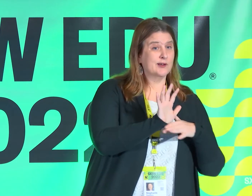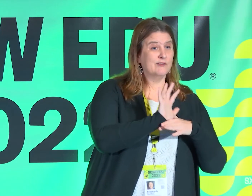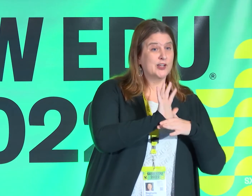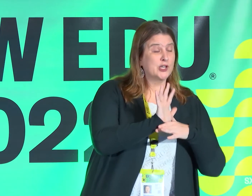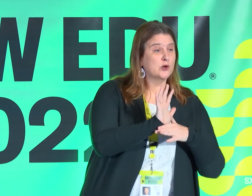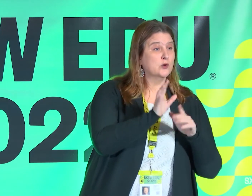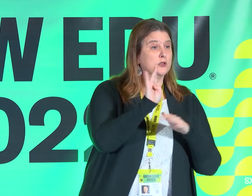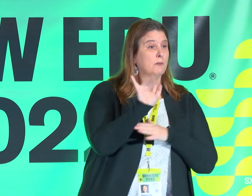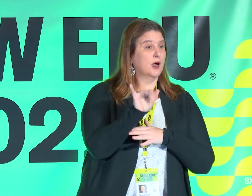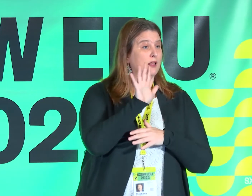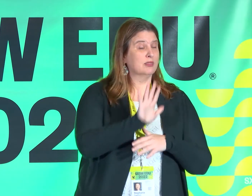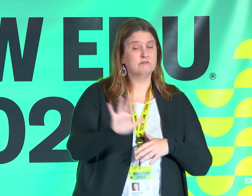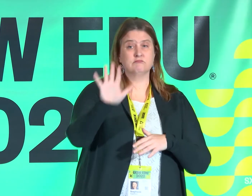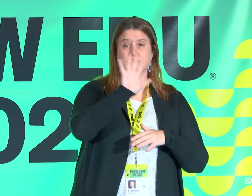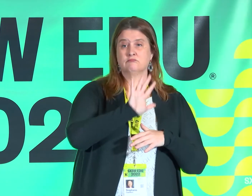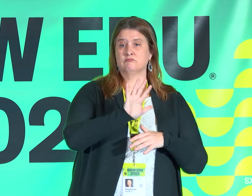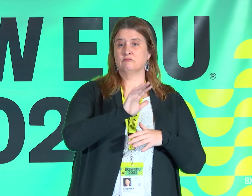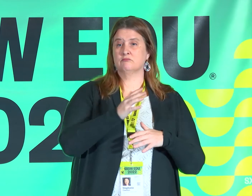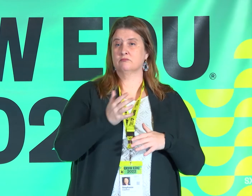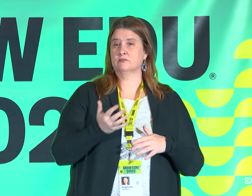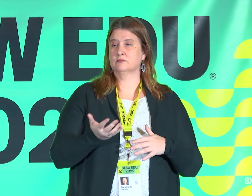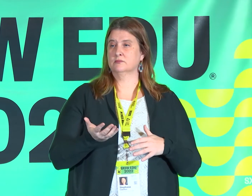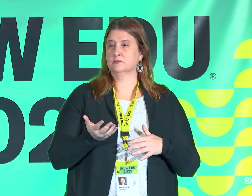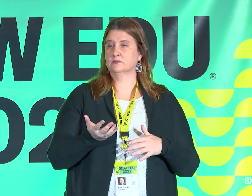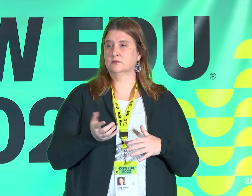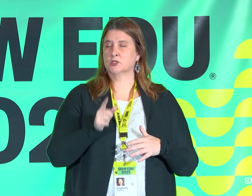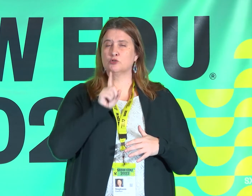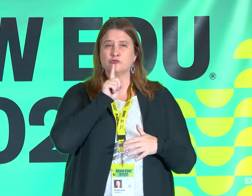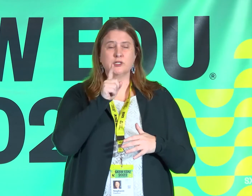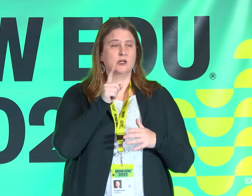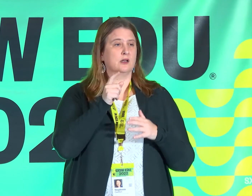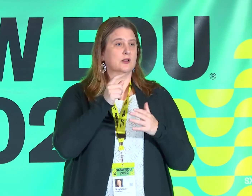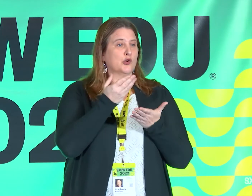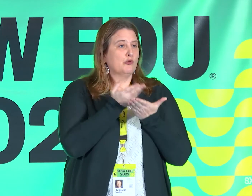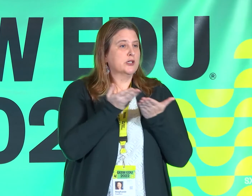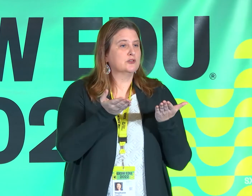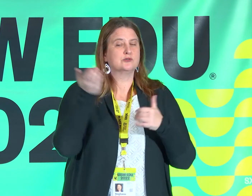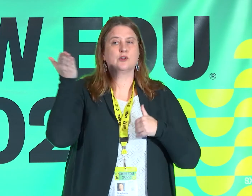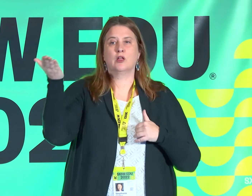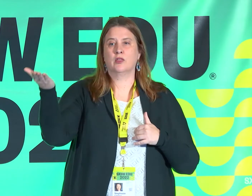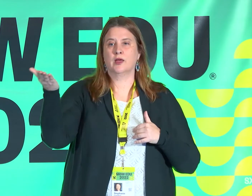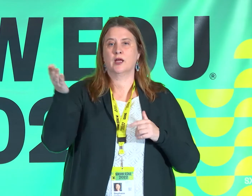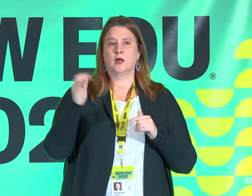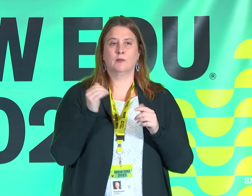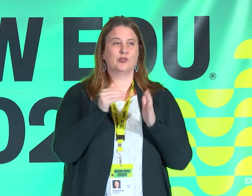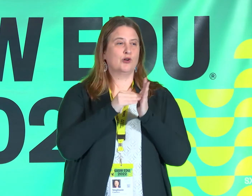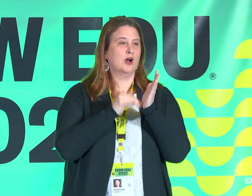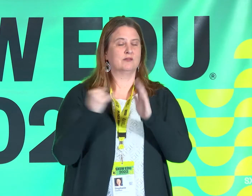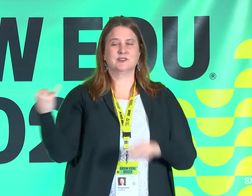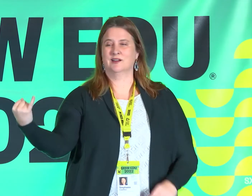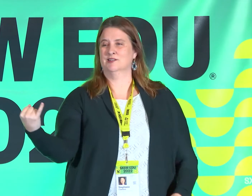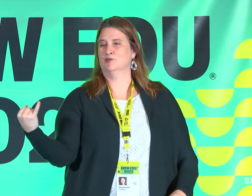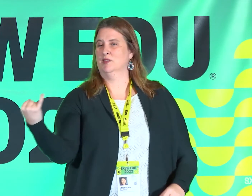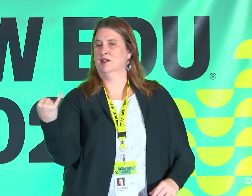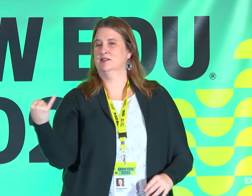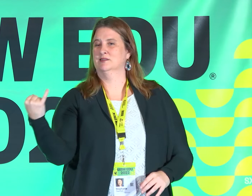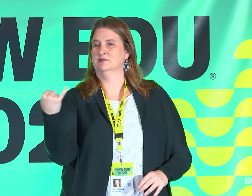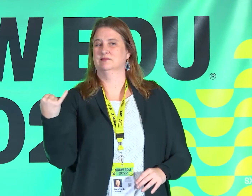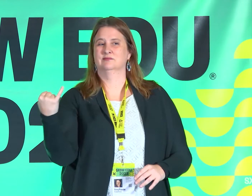incorporated within the videos that you use, the curriculum that you're teaching? The resources are there, but often they